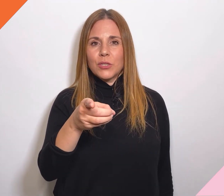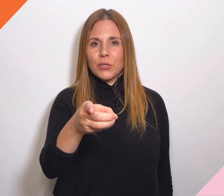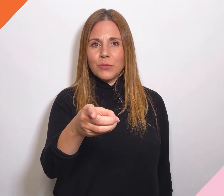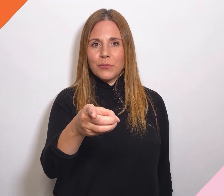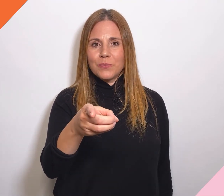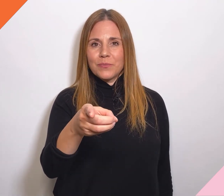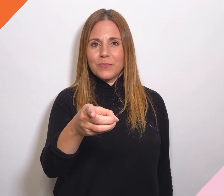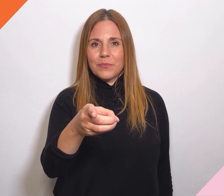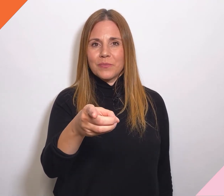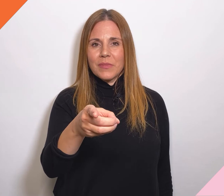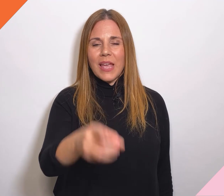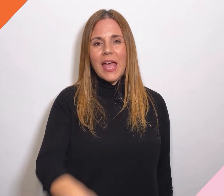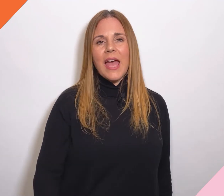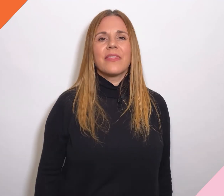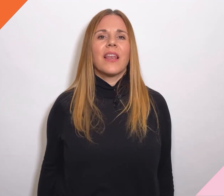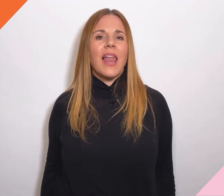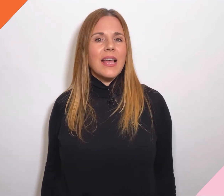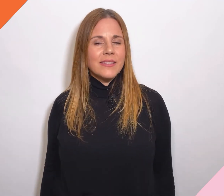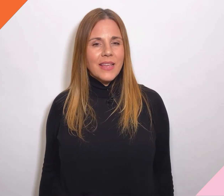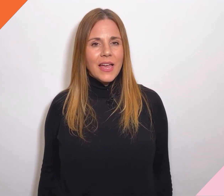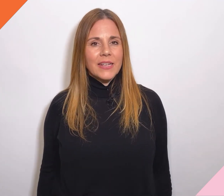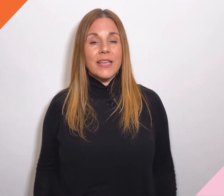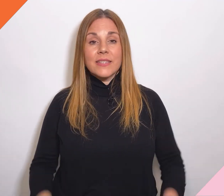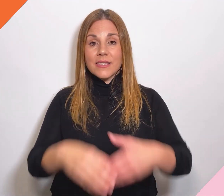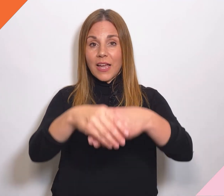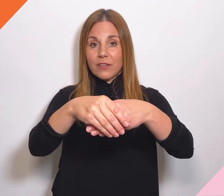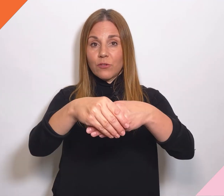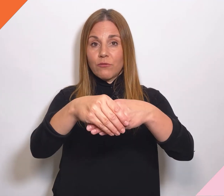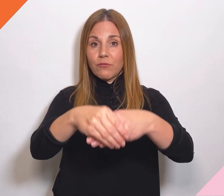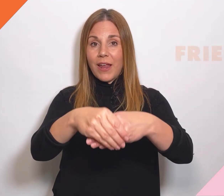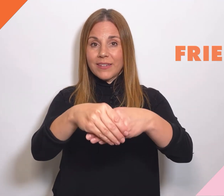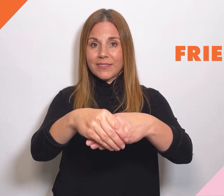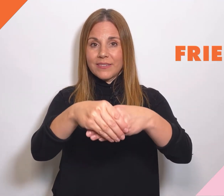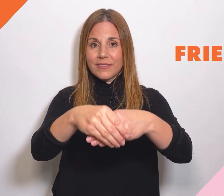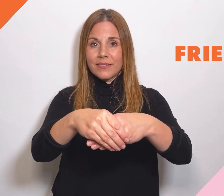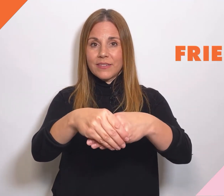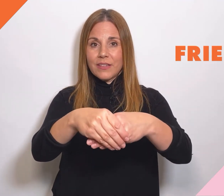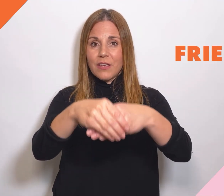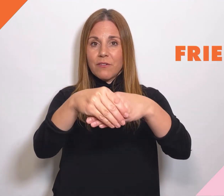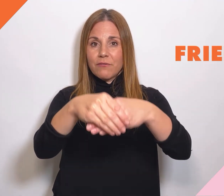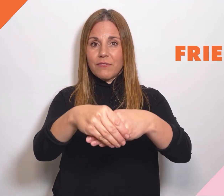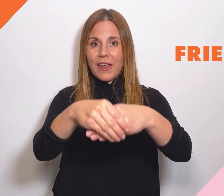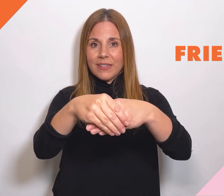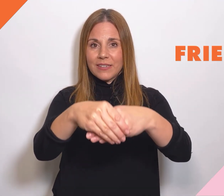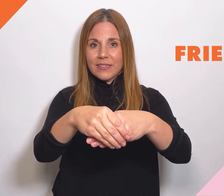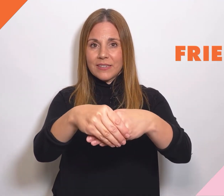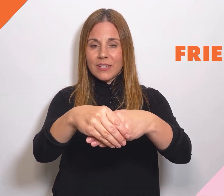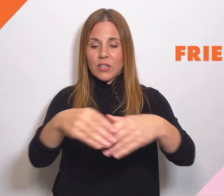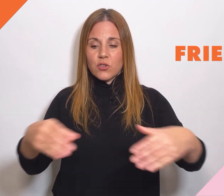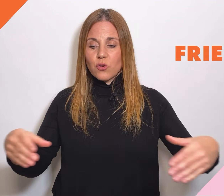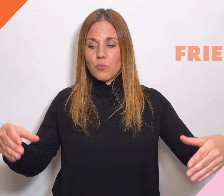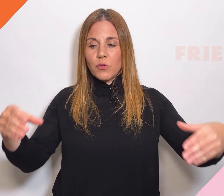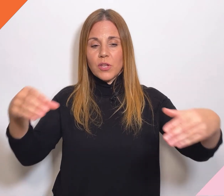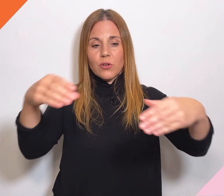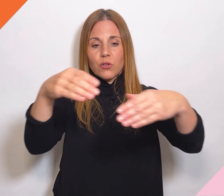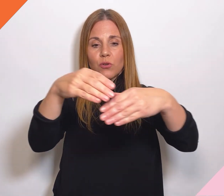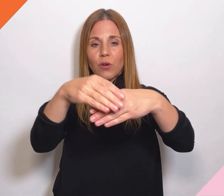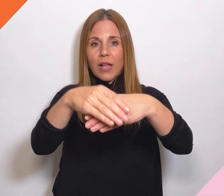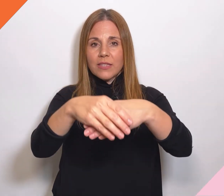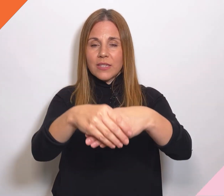You. And the last sign is the sign for friend. Friend. So you bring your two hands